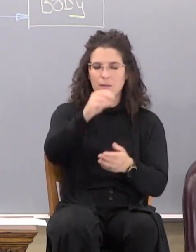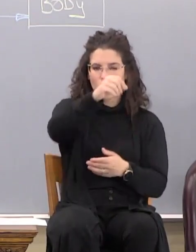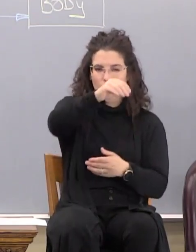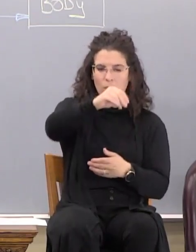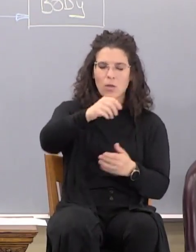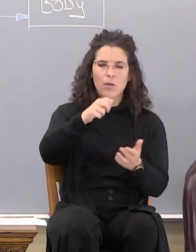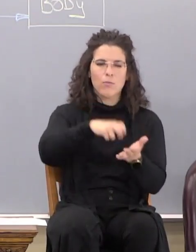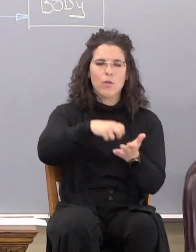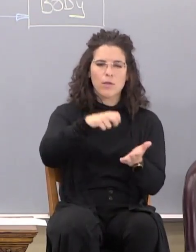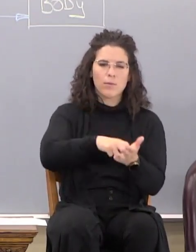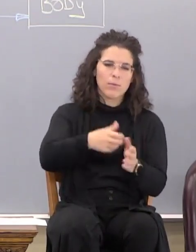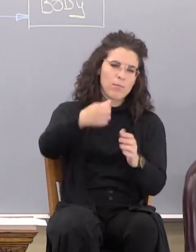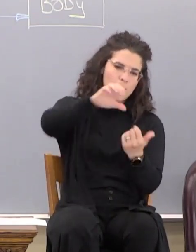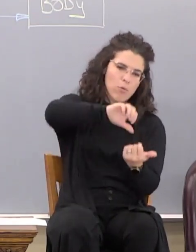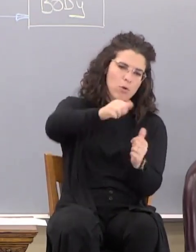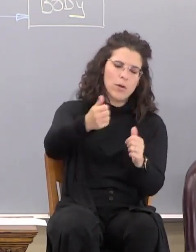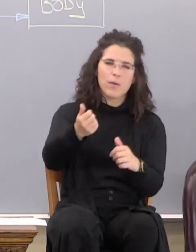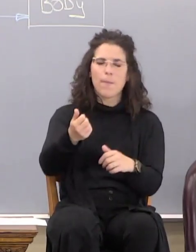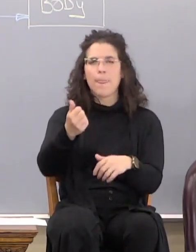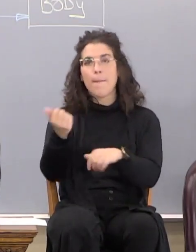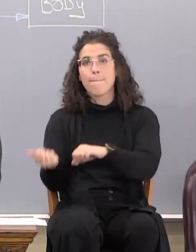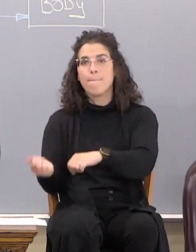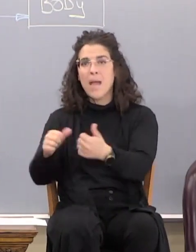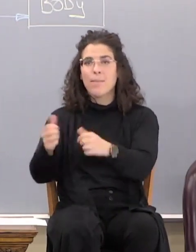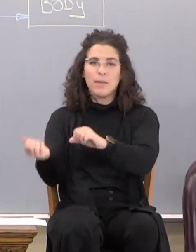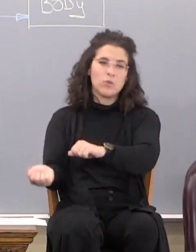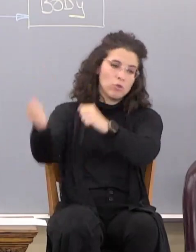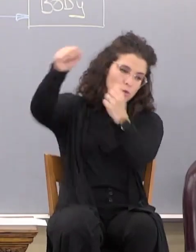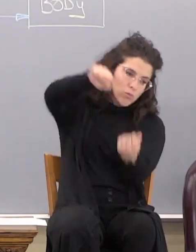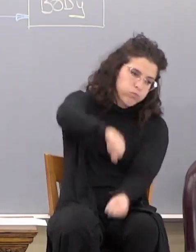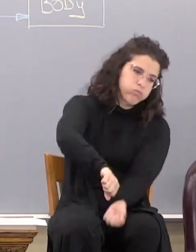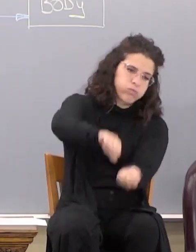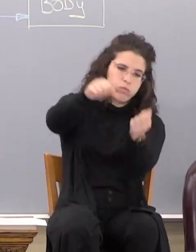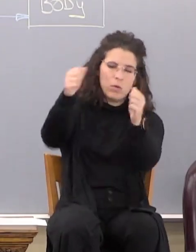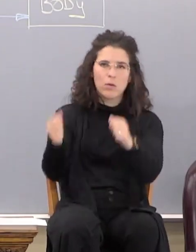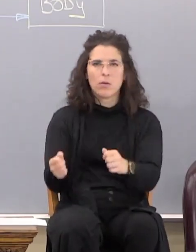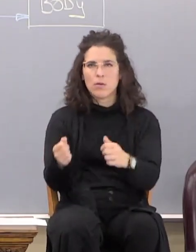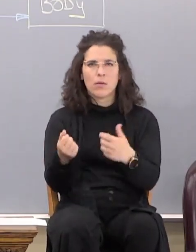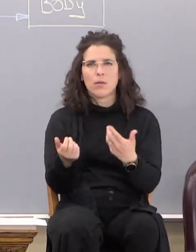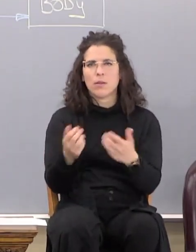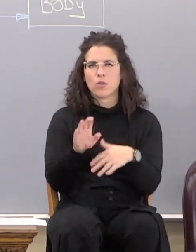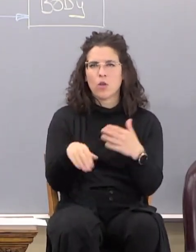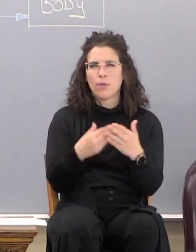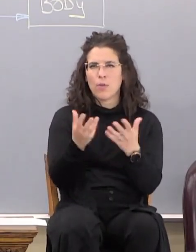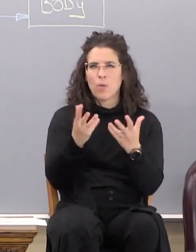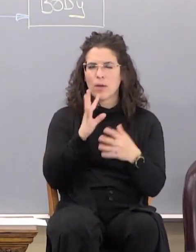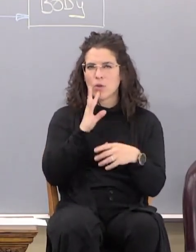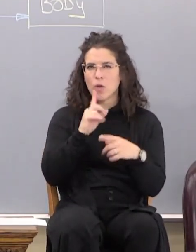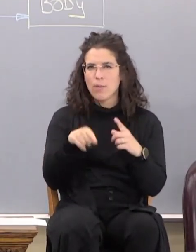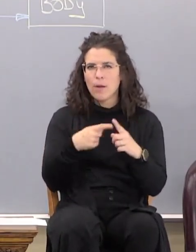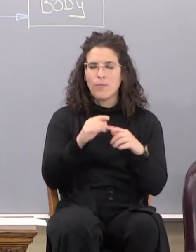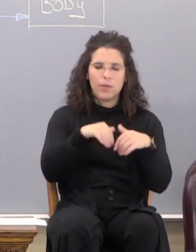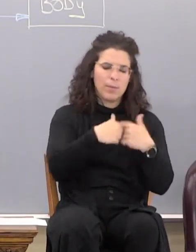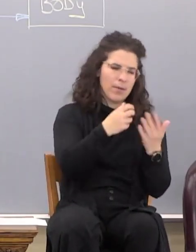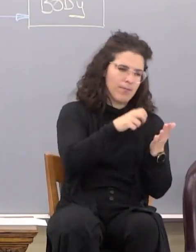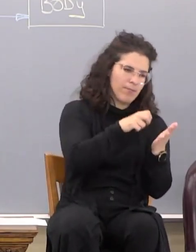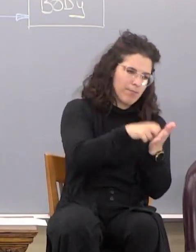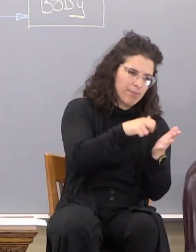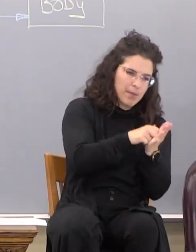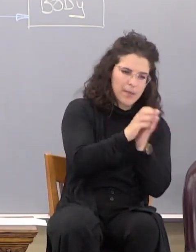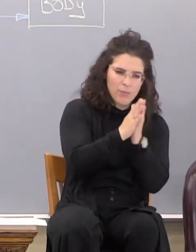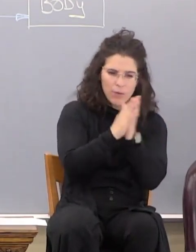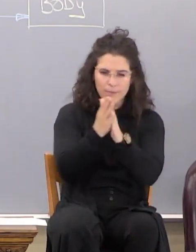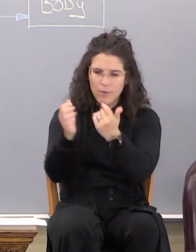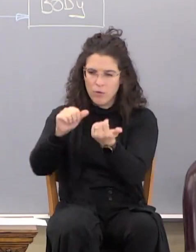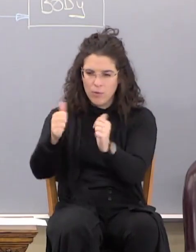Presbyterian, you pour. If you're a Baptist, you dunk them. And that's all they want to talk about. And that's how you become a Methodist, Presbyterian, or Baptist,